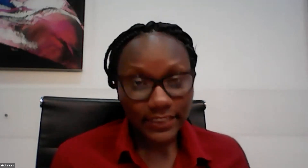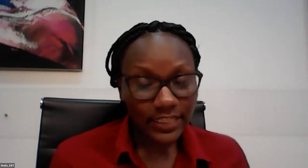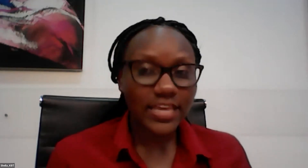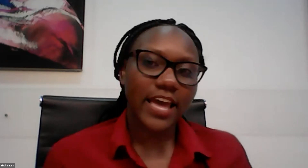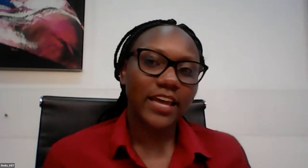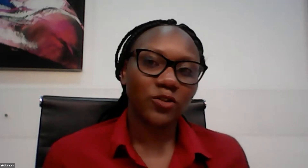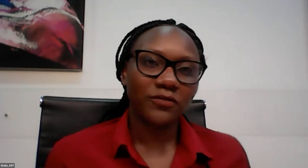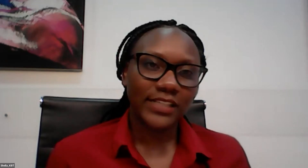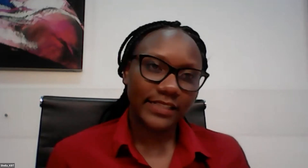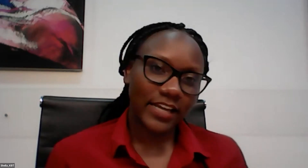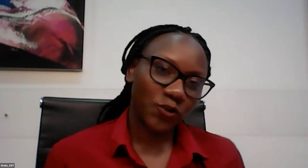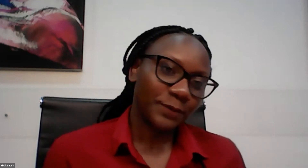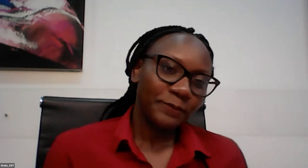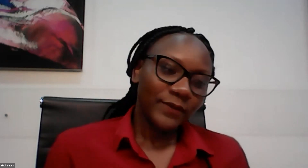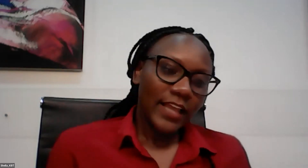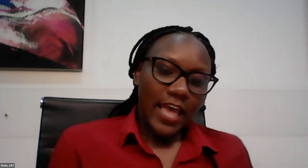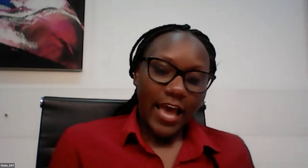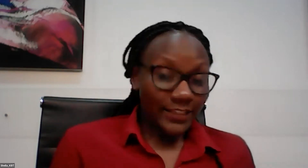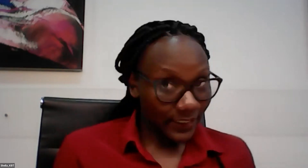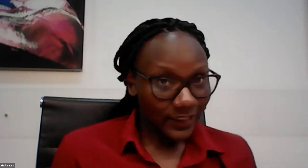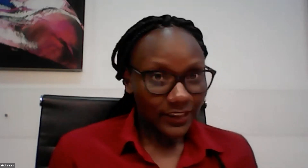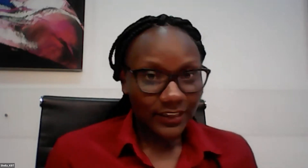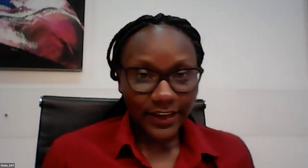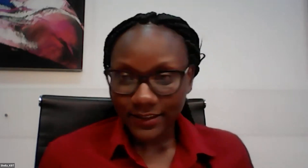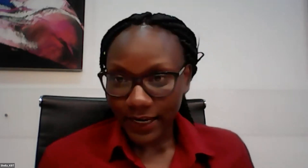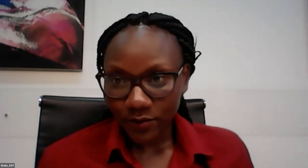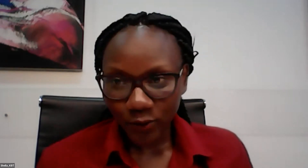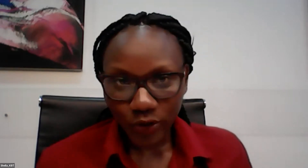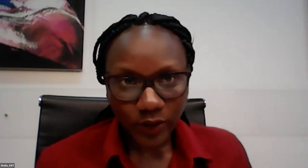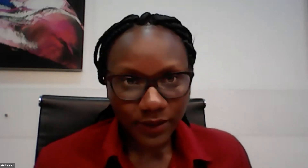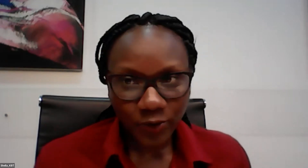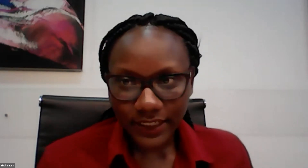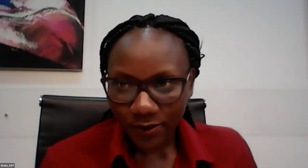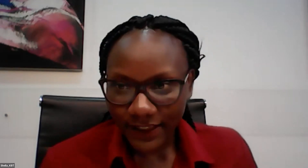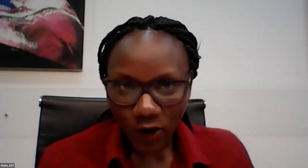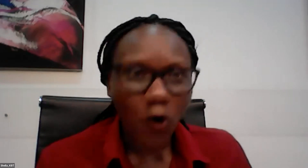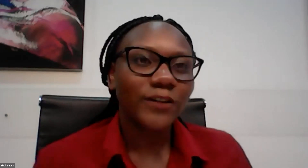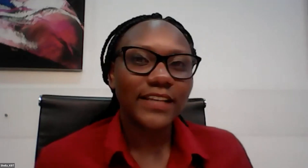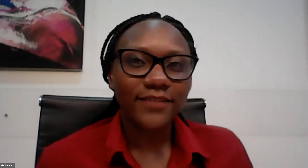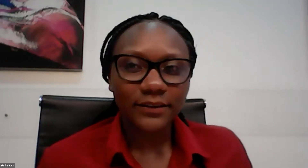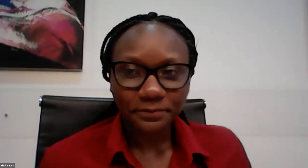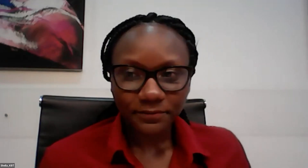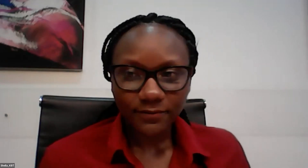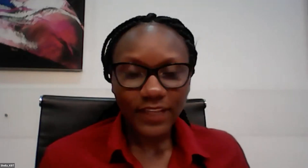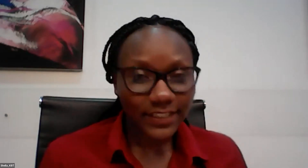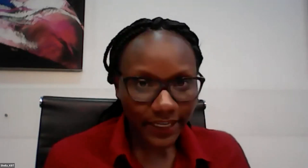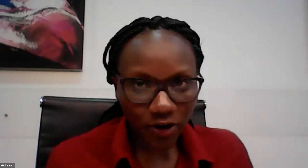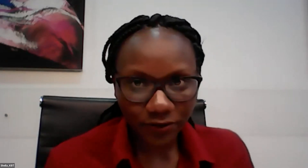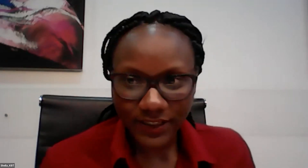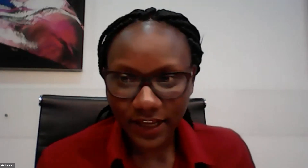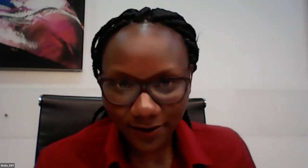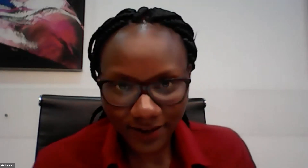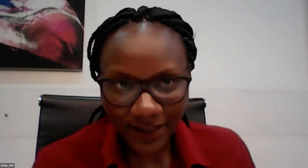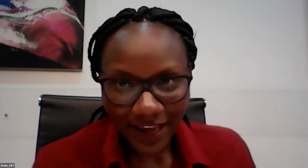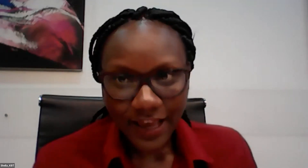us until the end of this session. Until next time, when we'll be doing Demo Day Cohort 7, take care